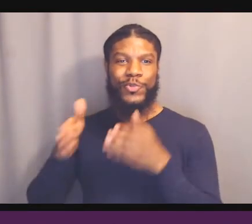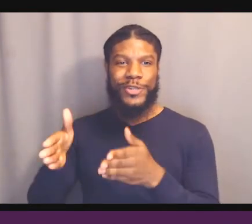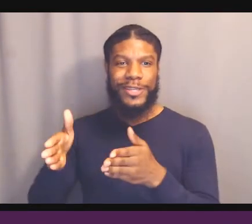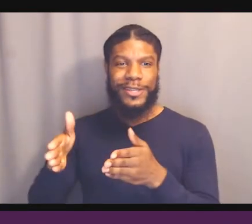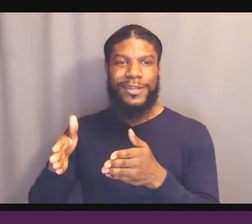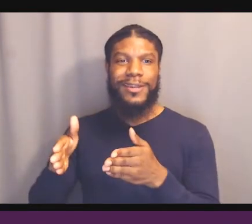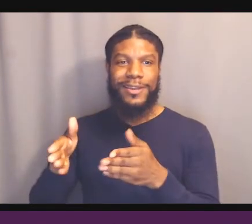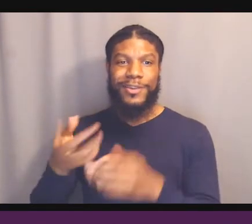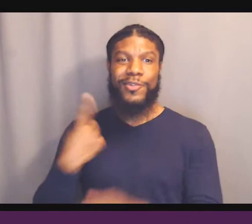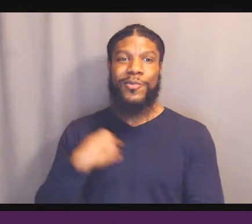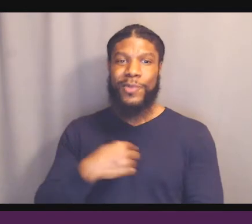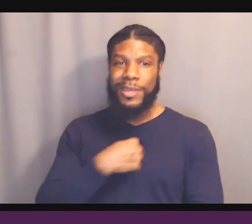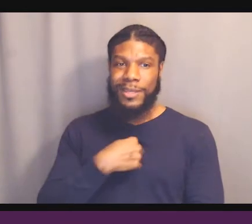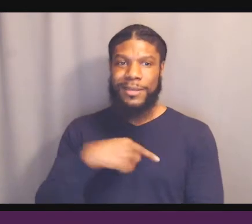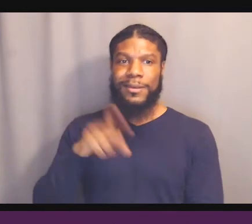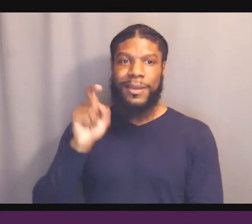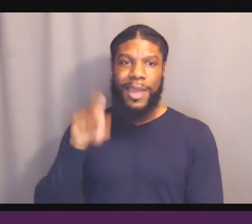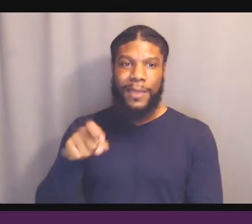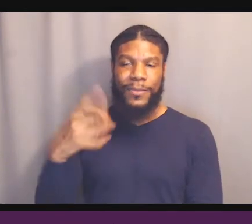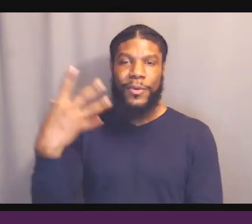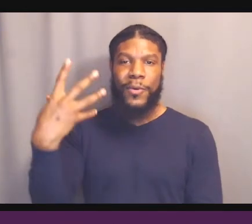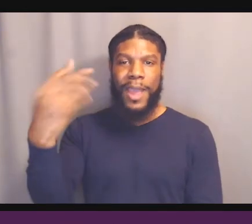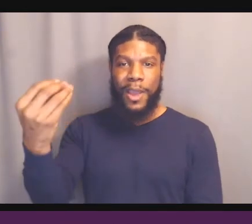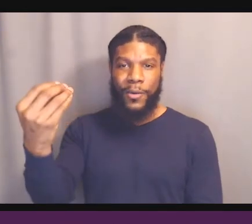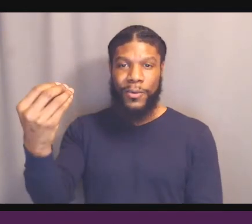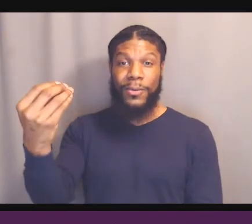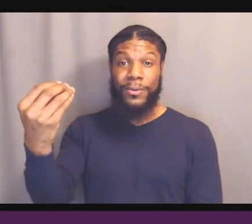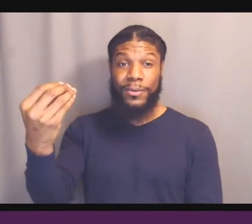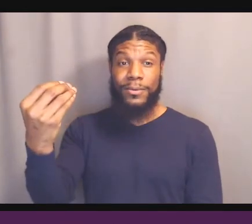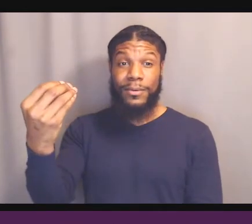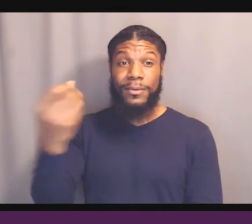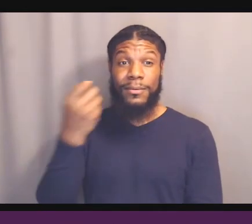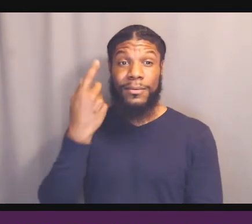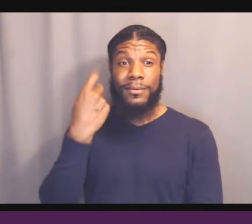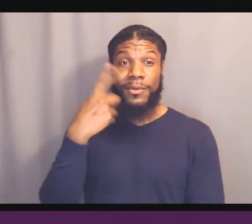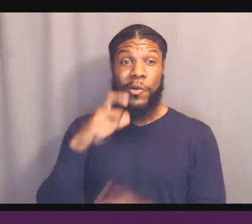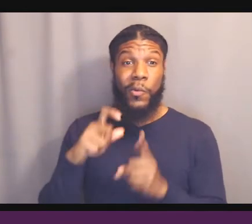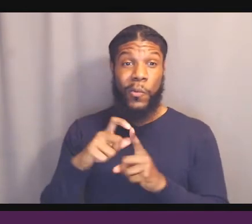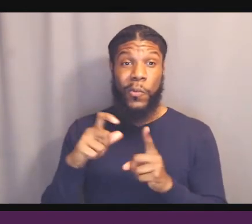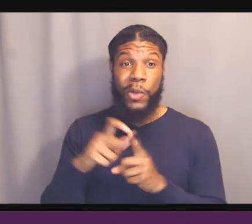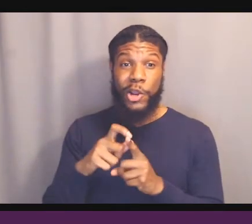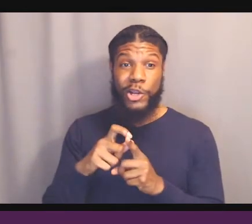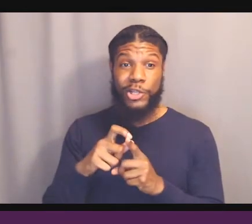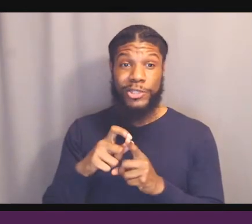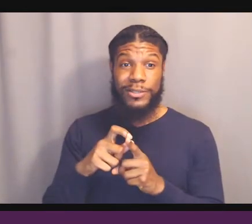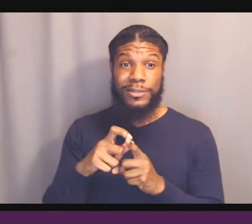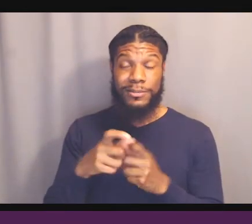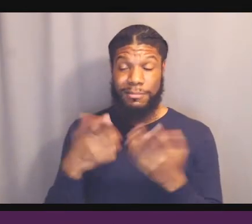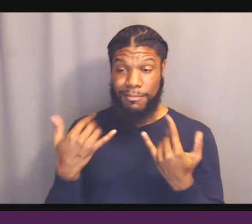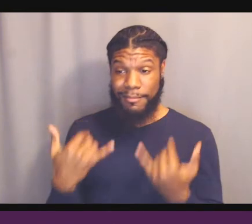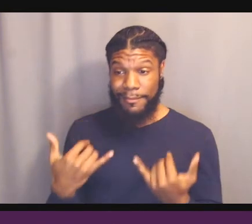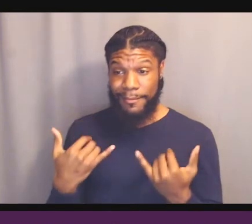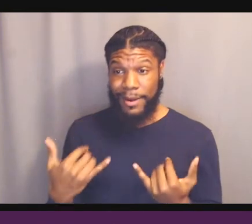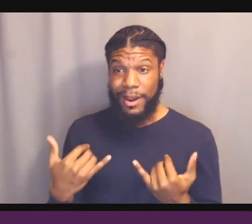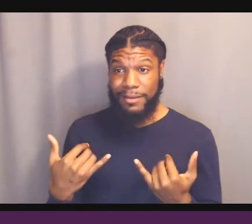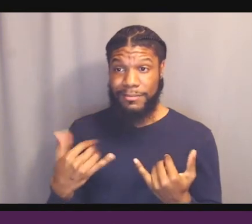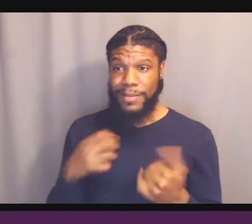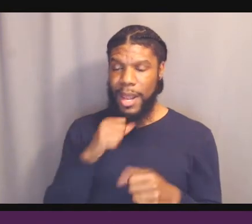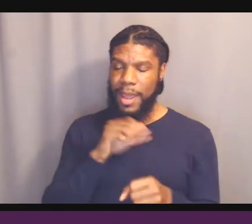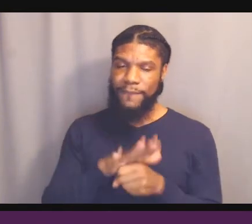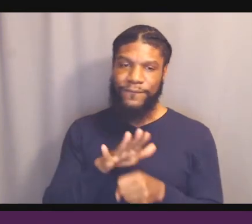to get out because words no longer are